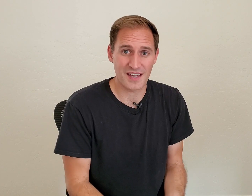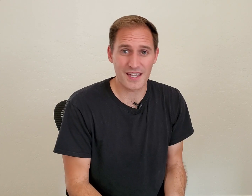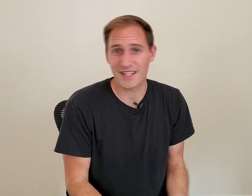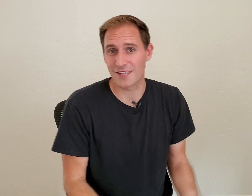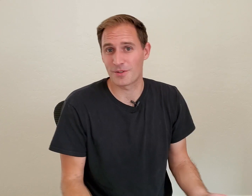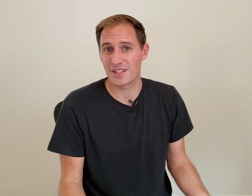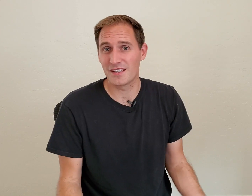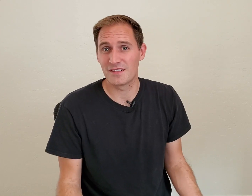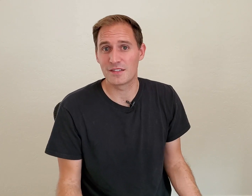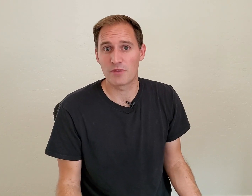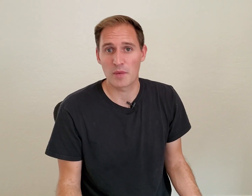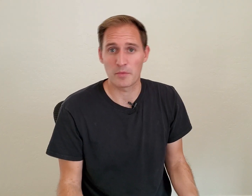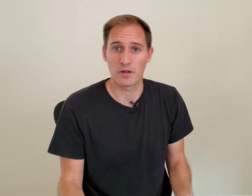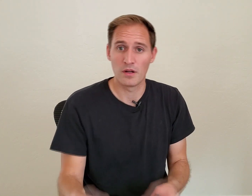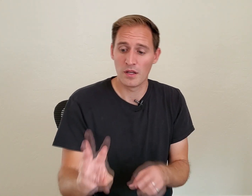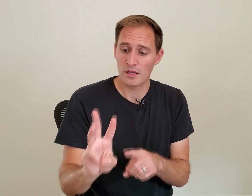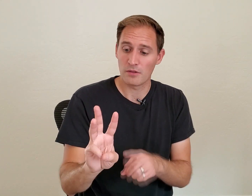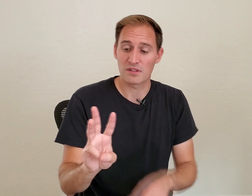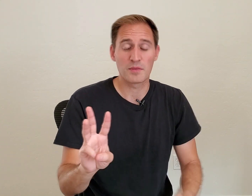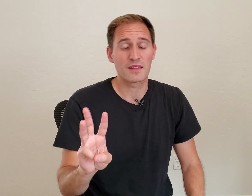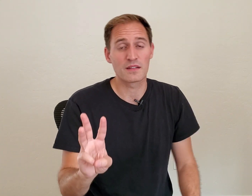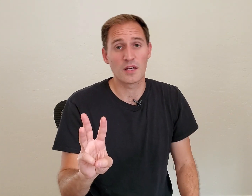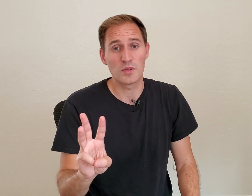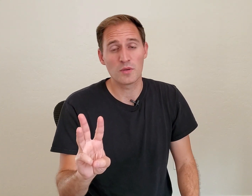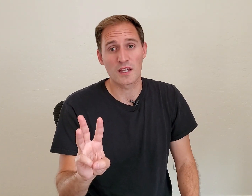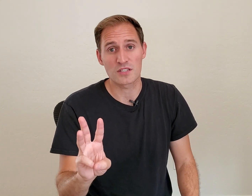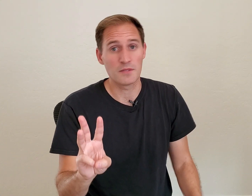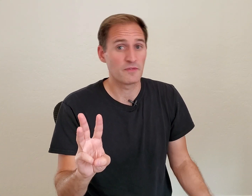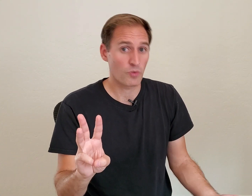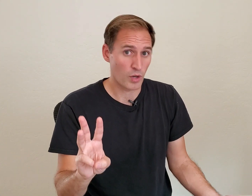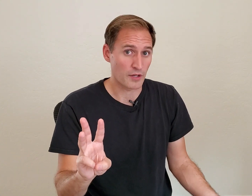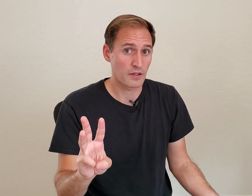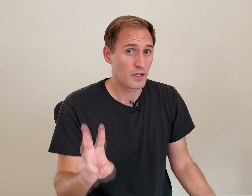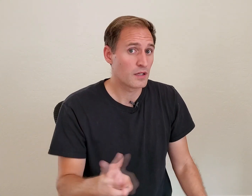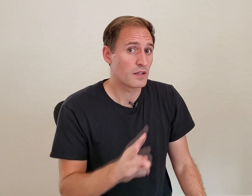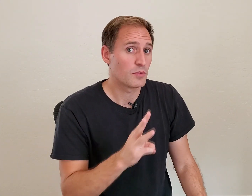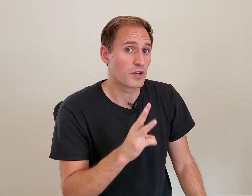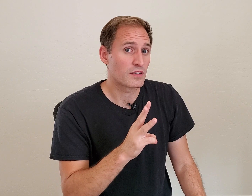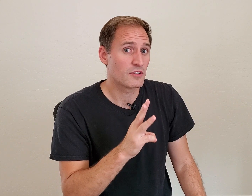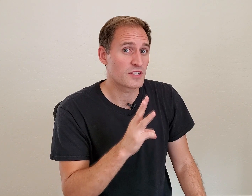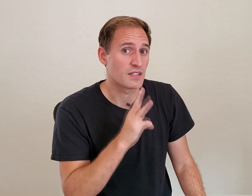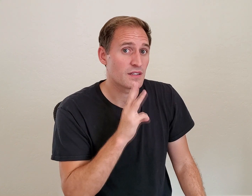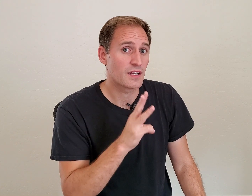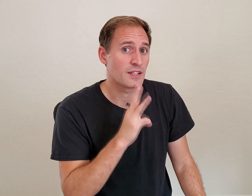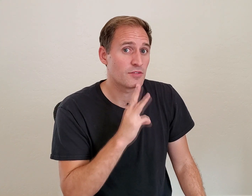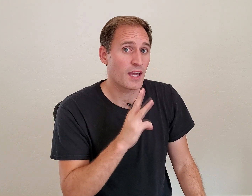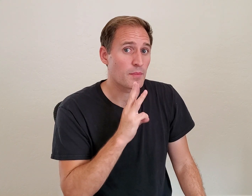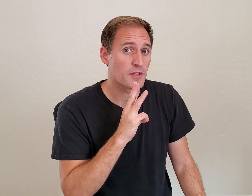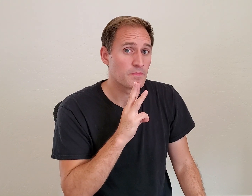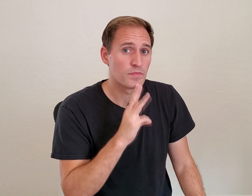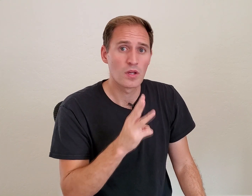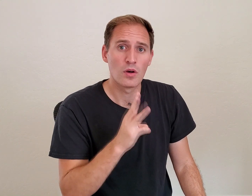and really easy to remember. You just make the W hand shape for water, you bring it to your chin, and you tap.